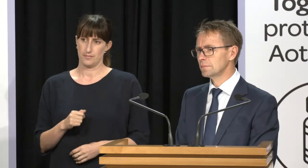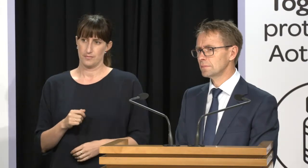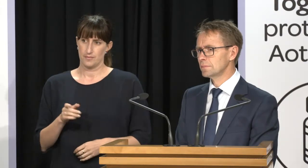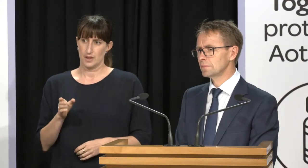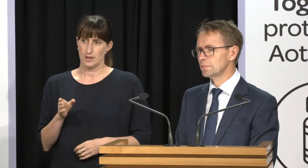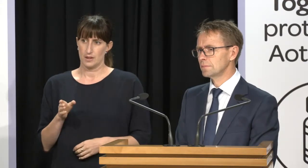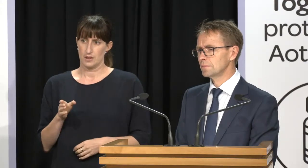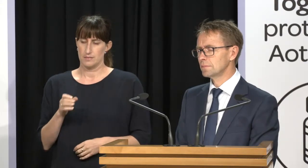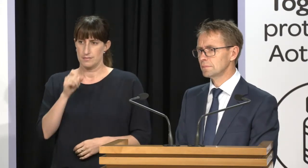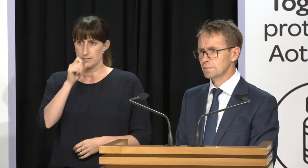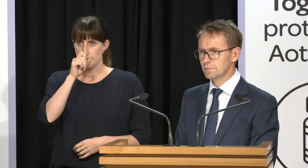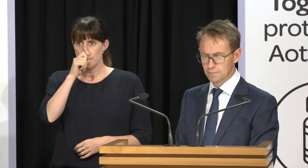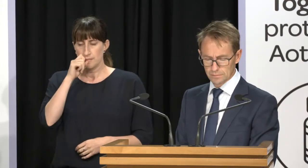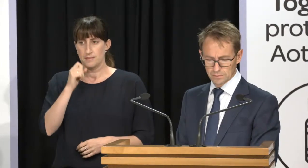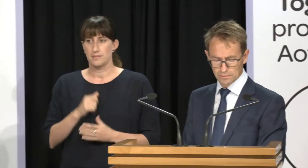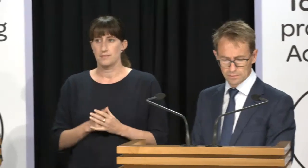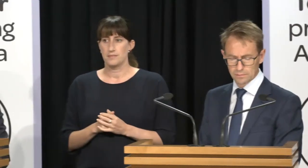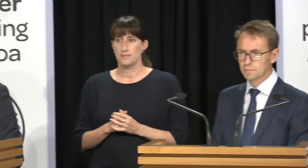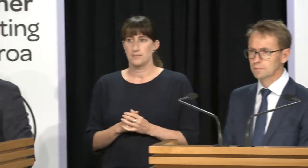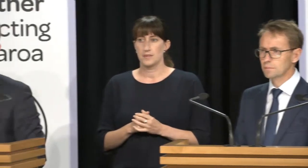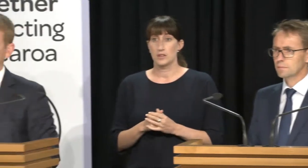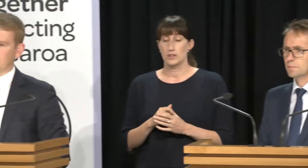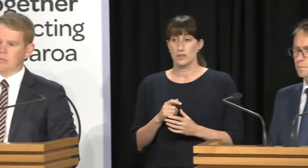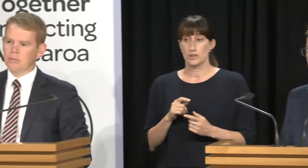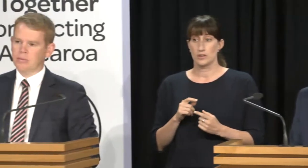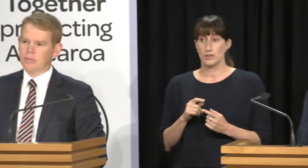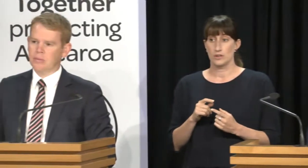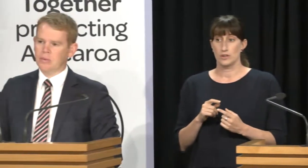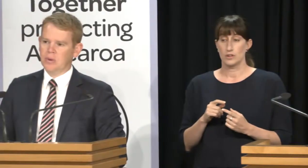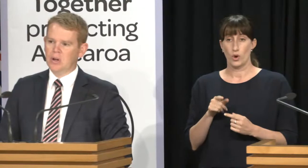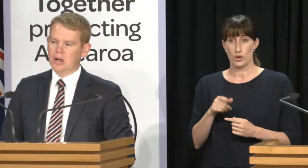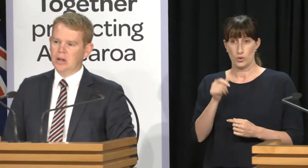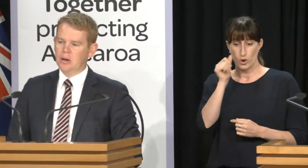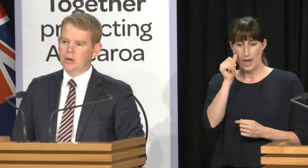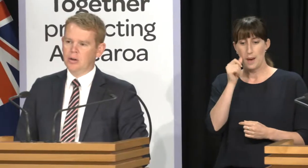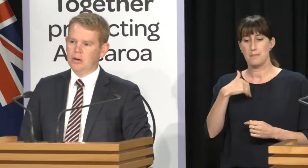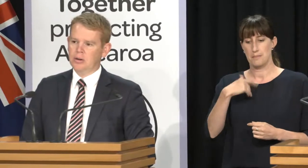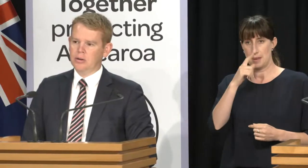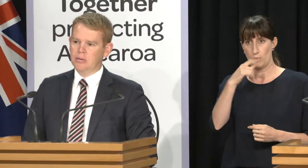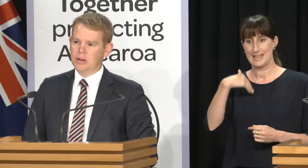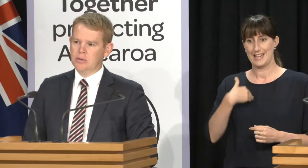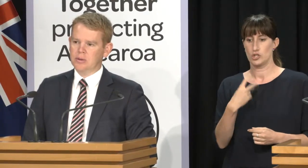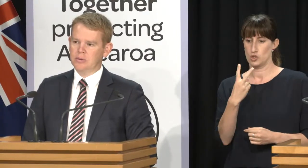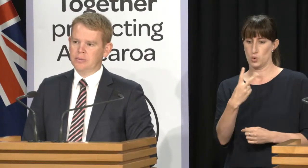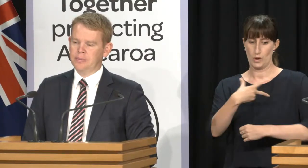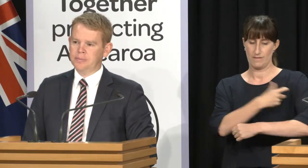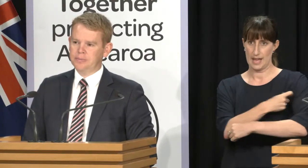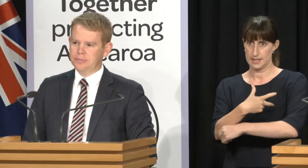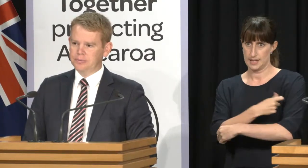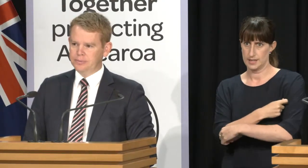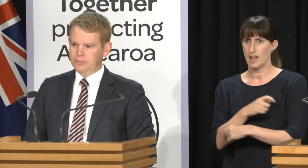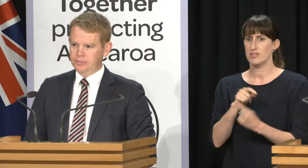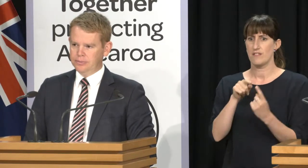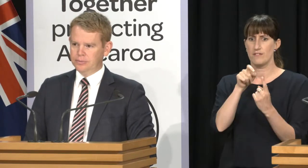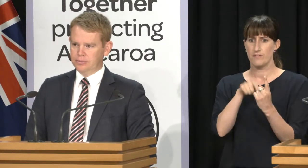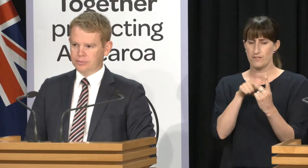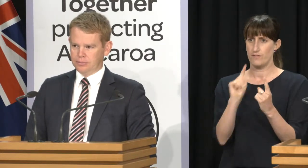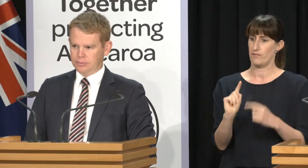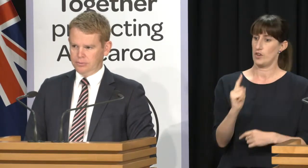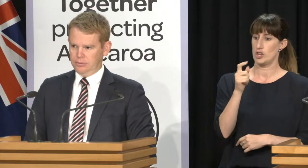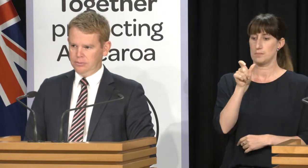to be fully vaccinated and inoculated against COVID-19 due to happen? And then moving through the groups, so does someone have to have 2